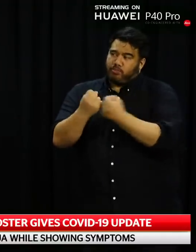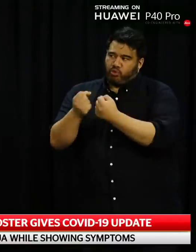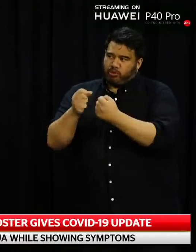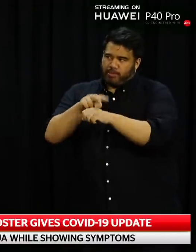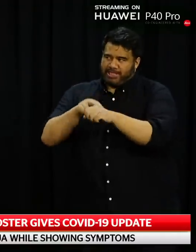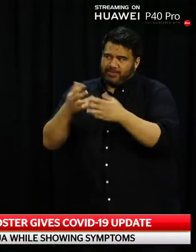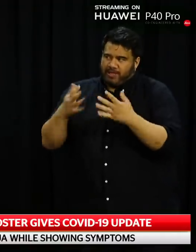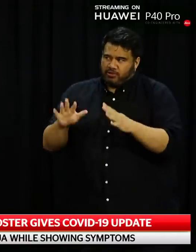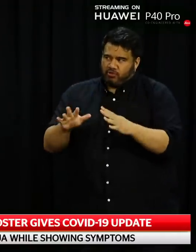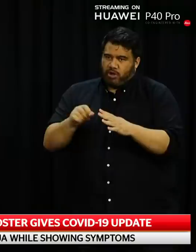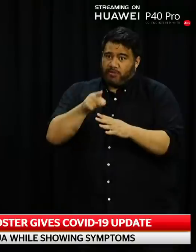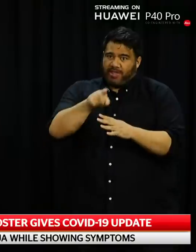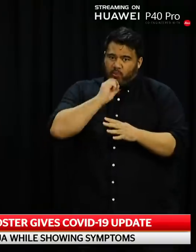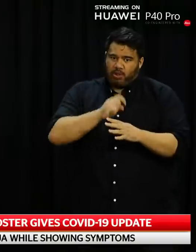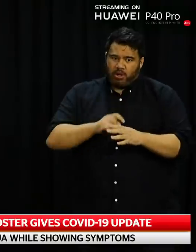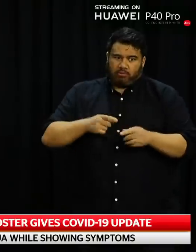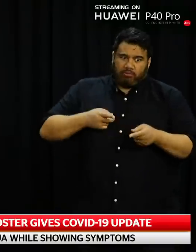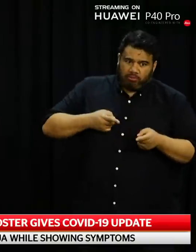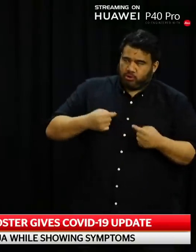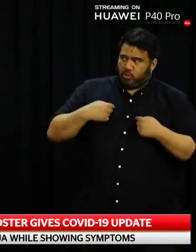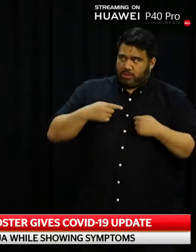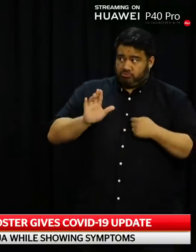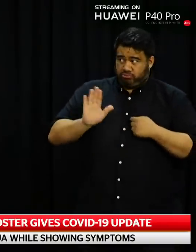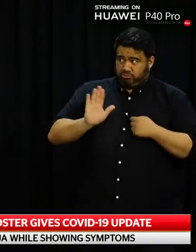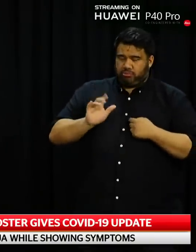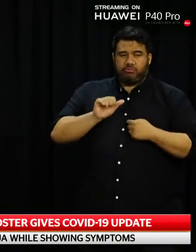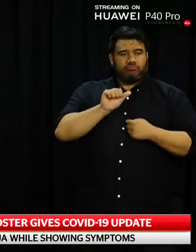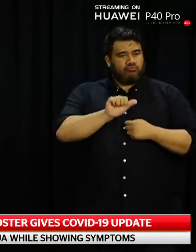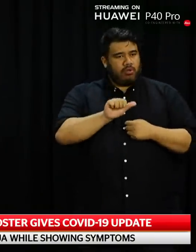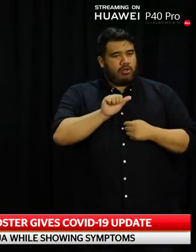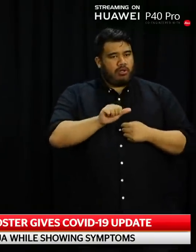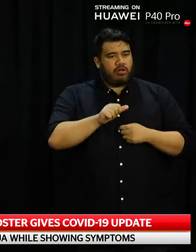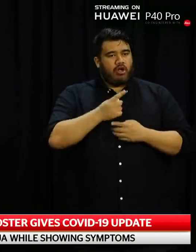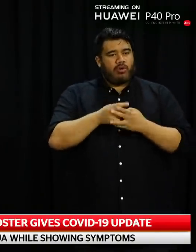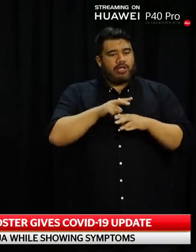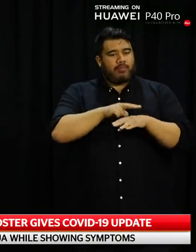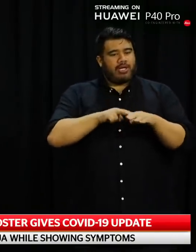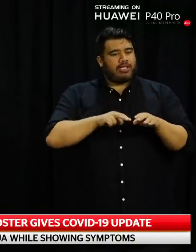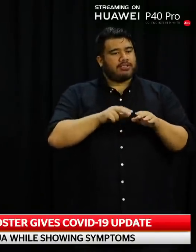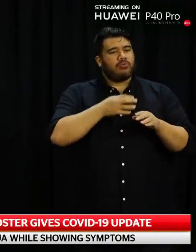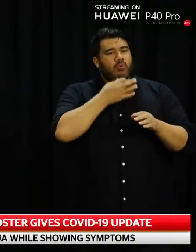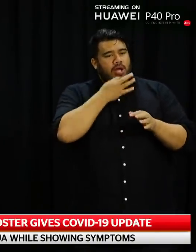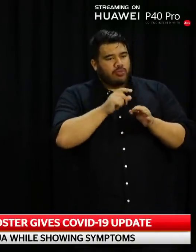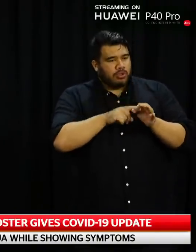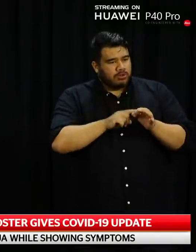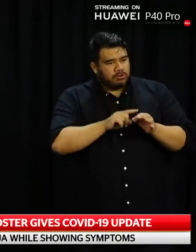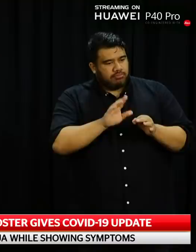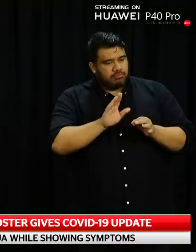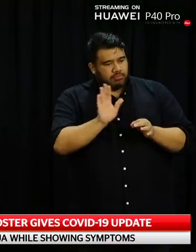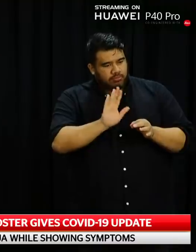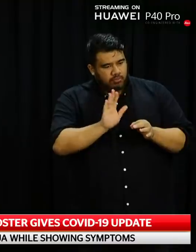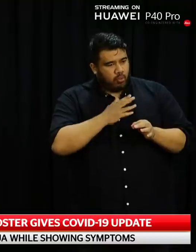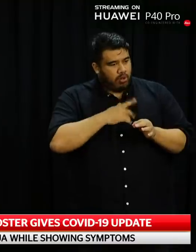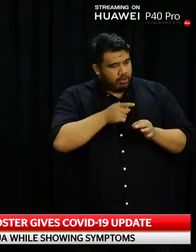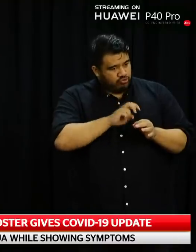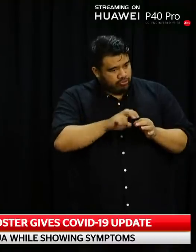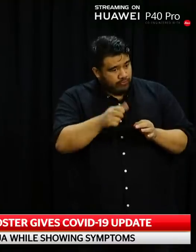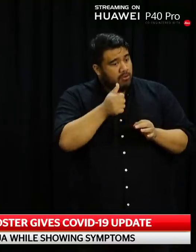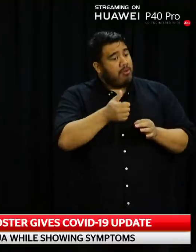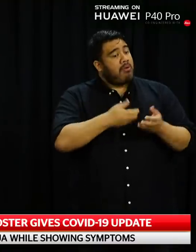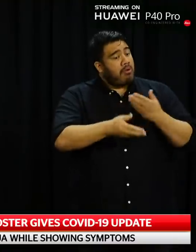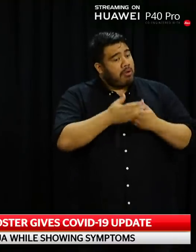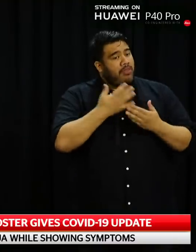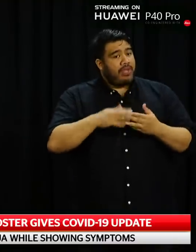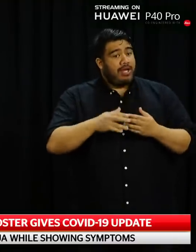expecting at the checkpoints to need to take a lot of enforcement action. It will be a question of checking, understanding the reason for travel, and